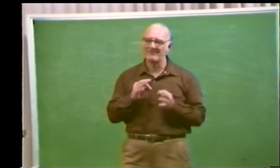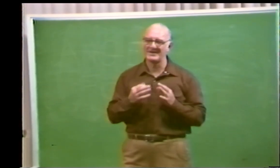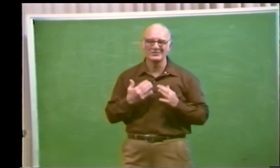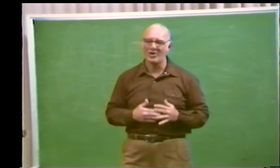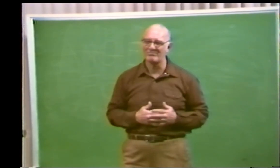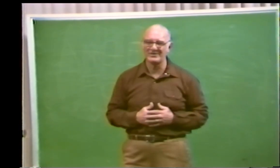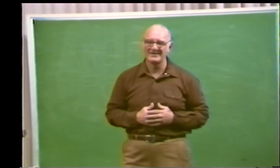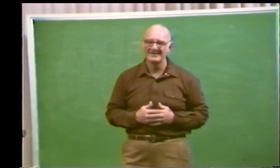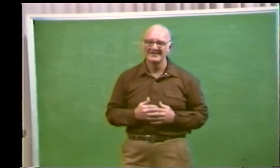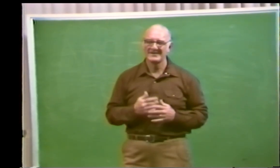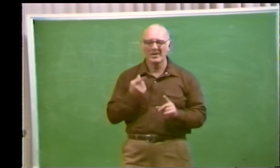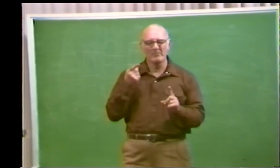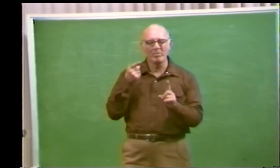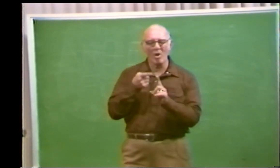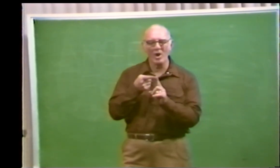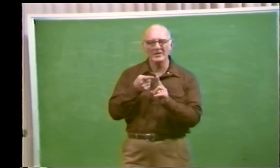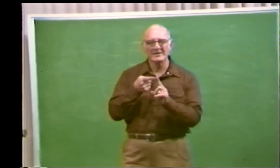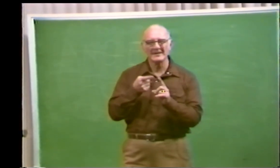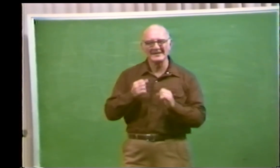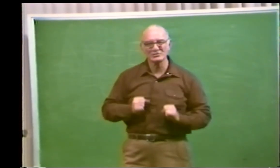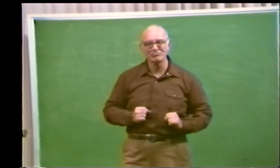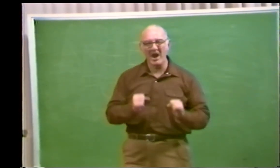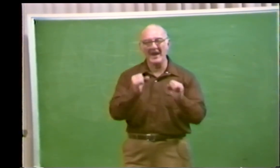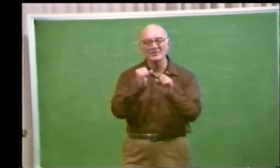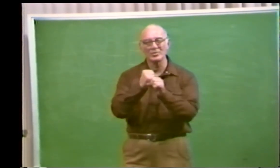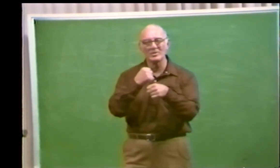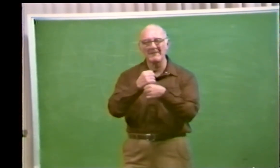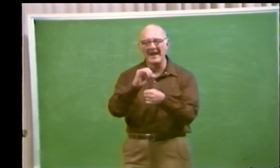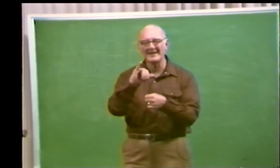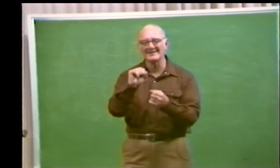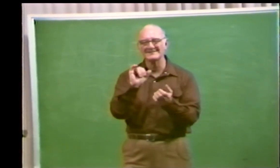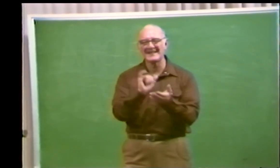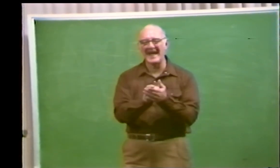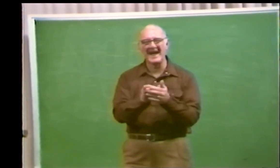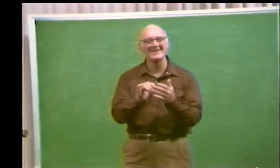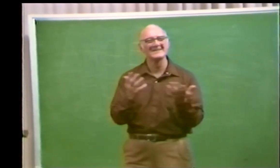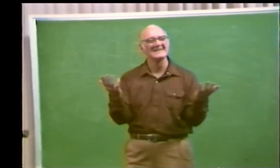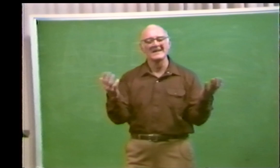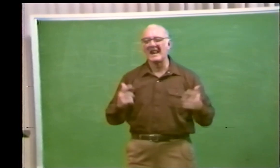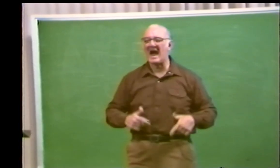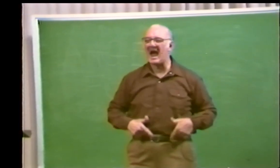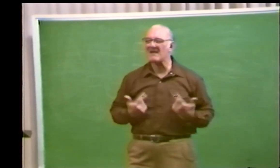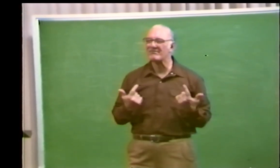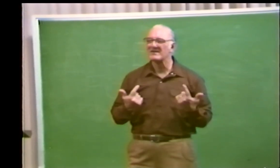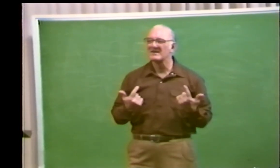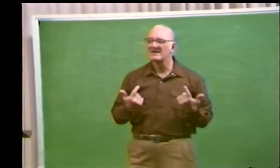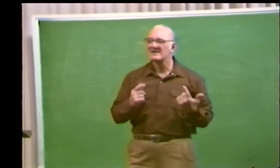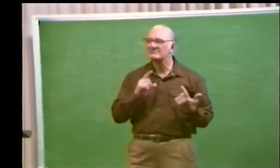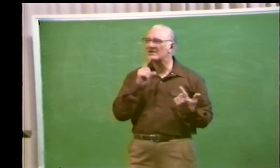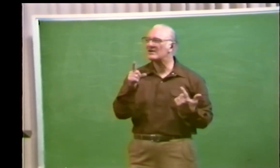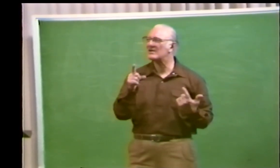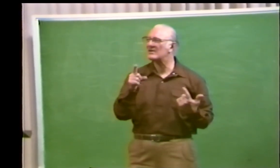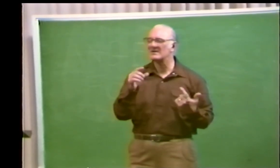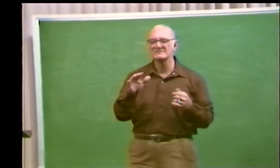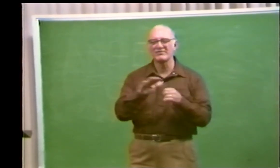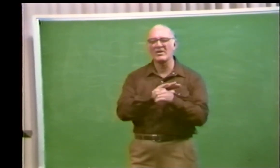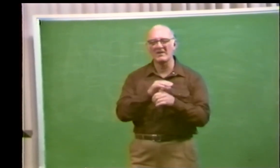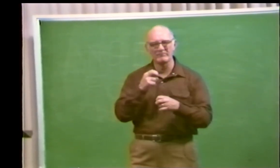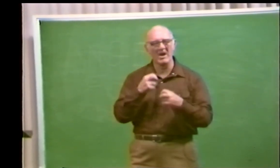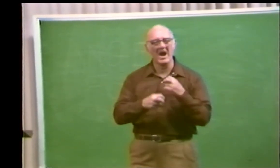an interpreter. The point he's trying to make is that life so is full of